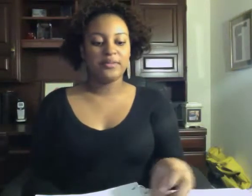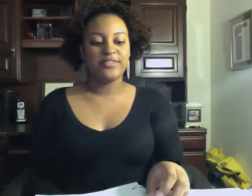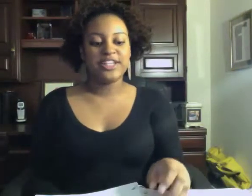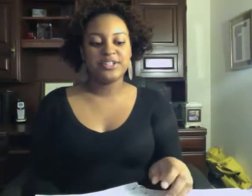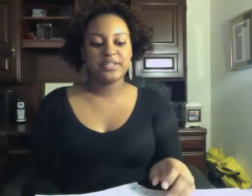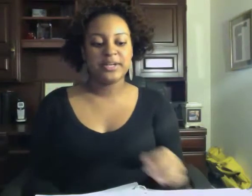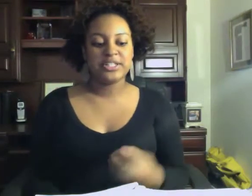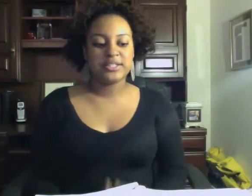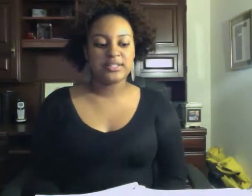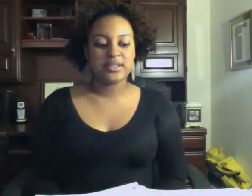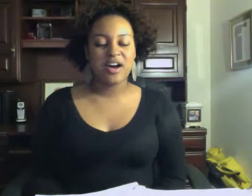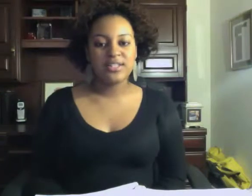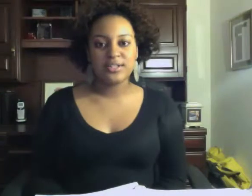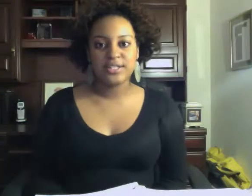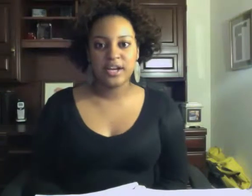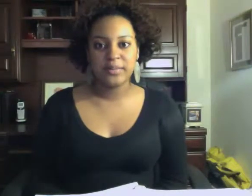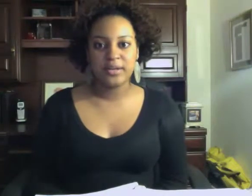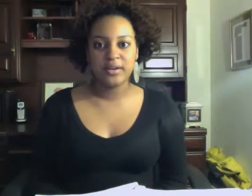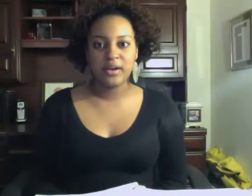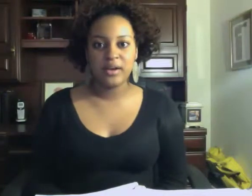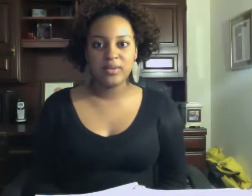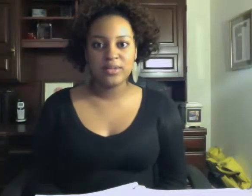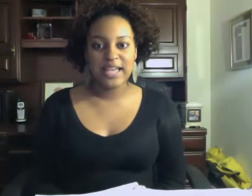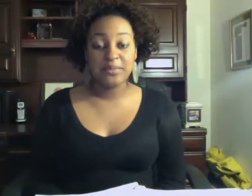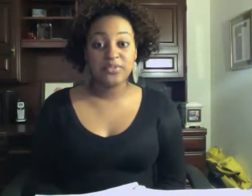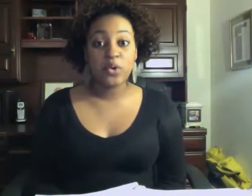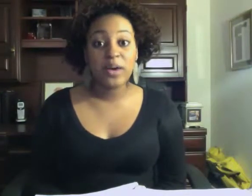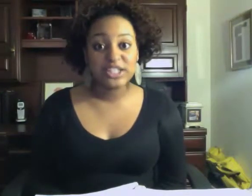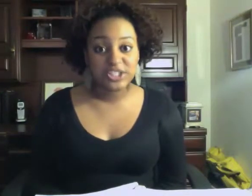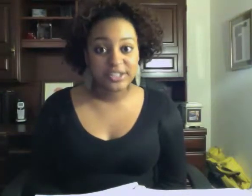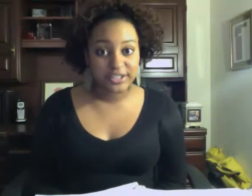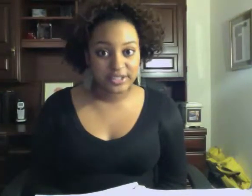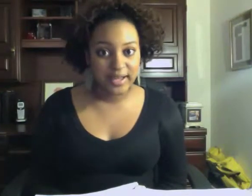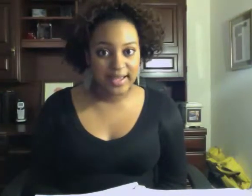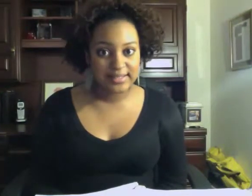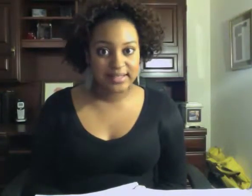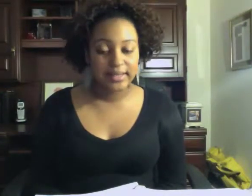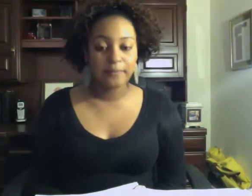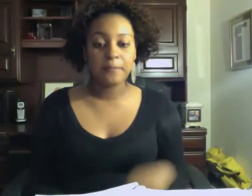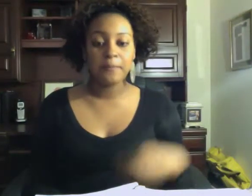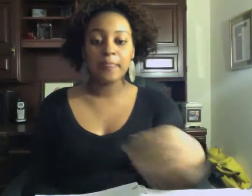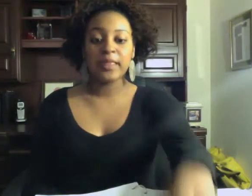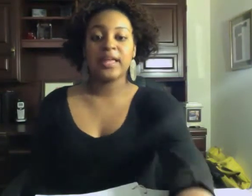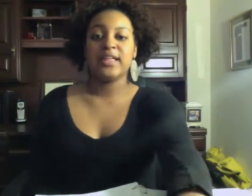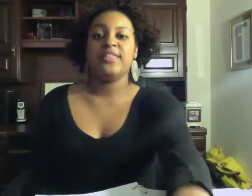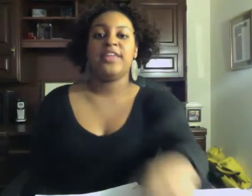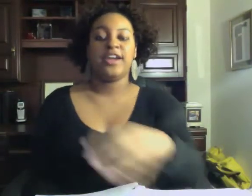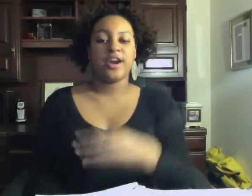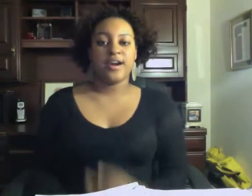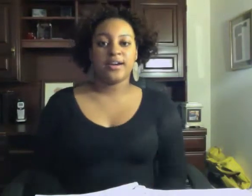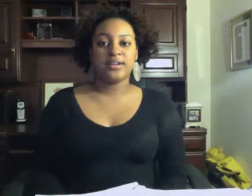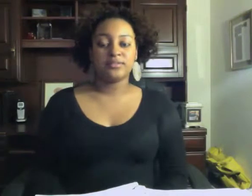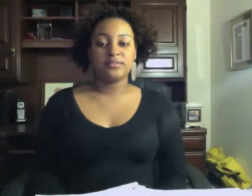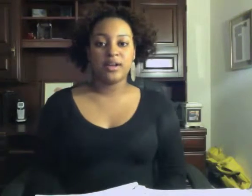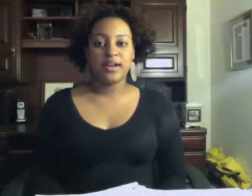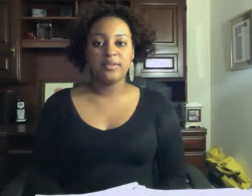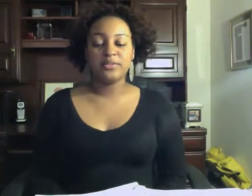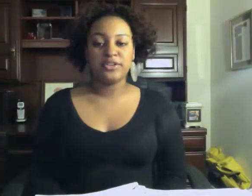Facial expressions also determine what type of question you're asking. There are 3